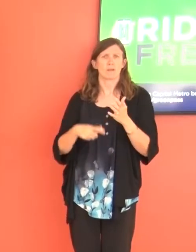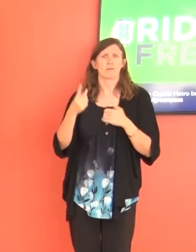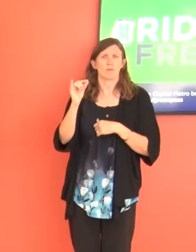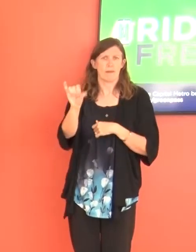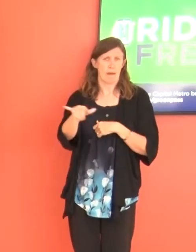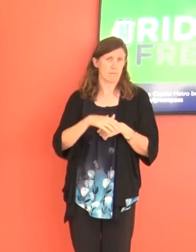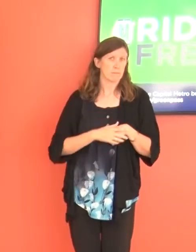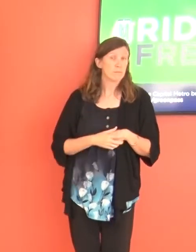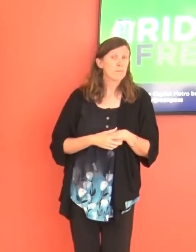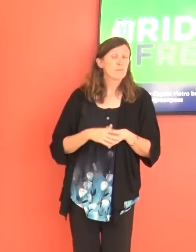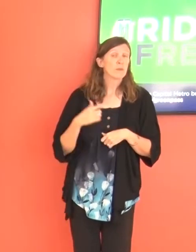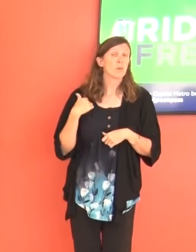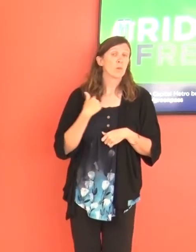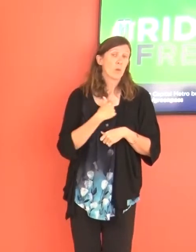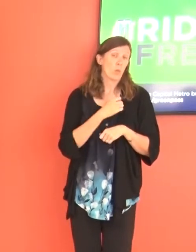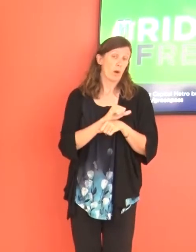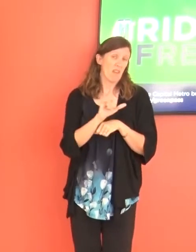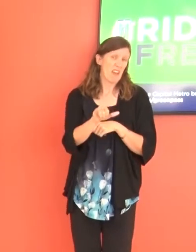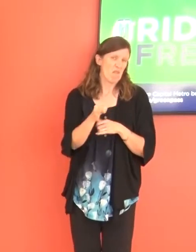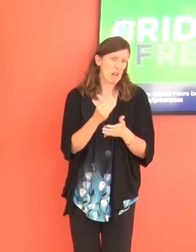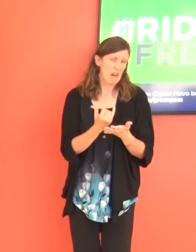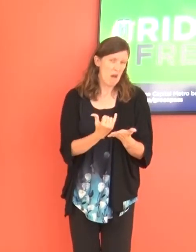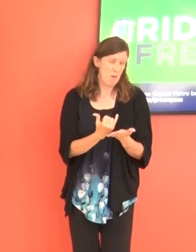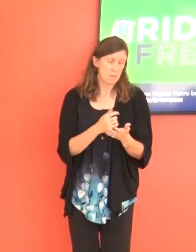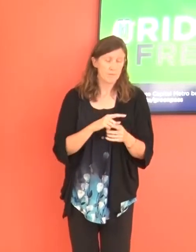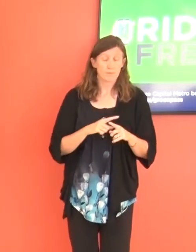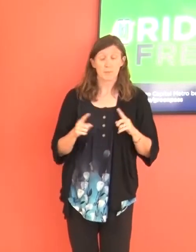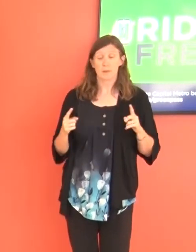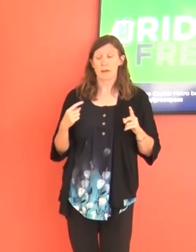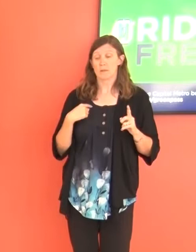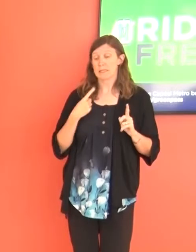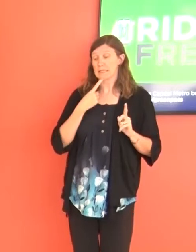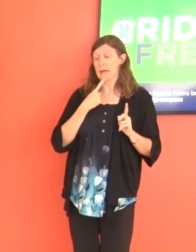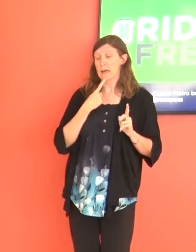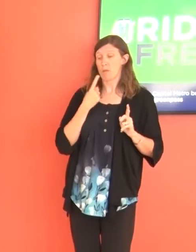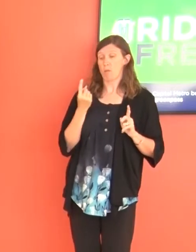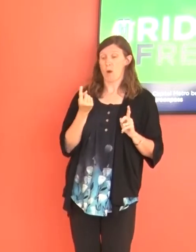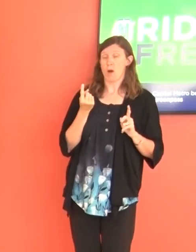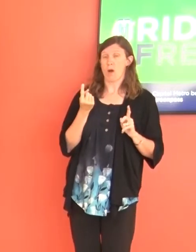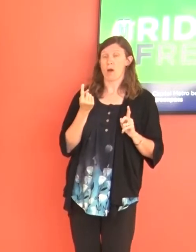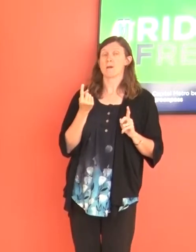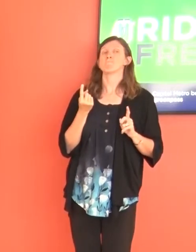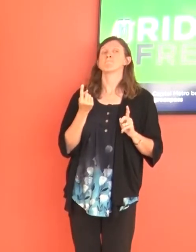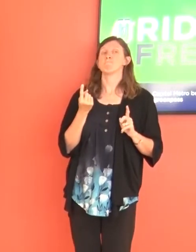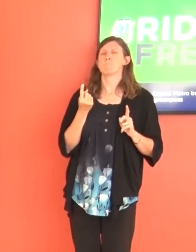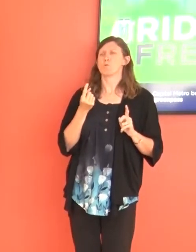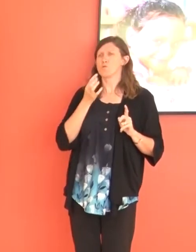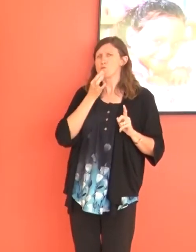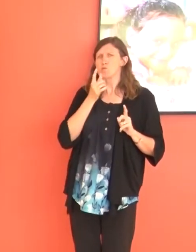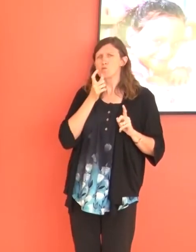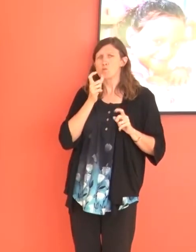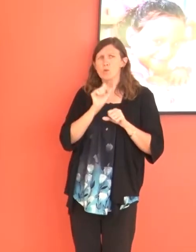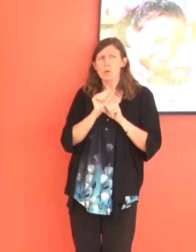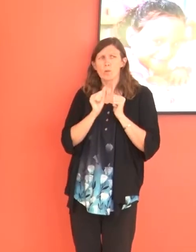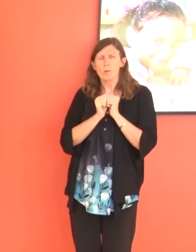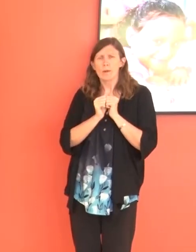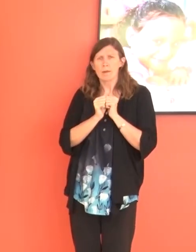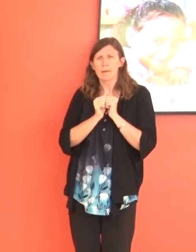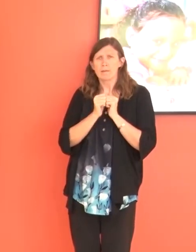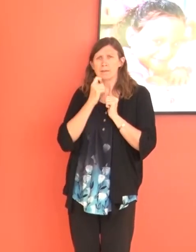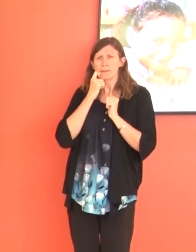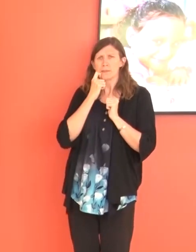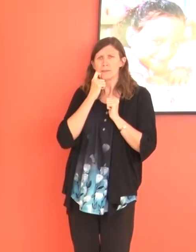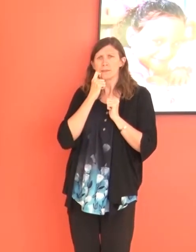that's what we're working through right now. I would say the one that we've worked the closest with lately, as Dr.